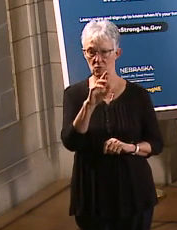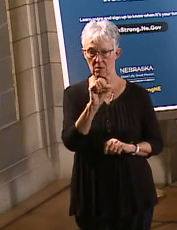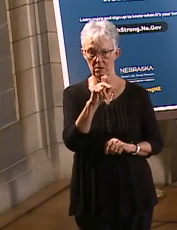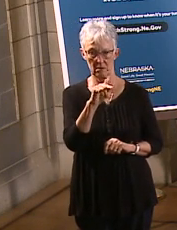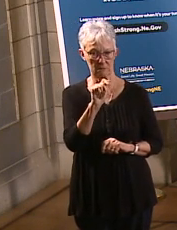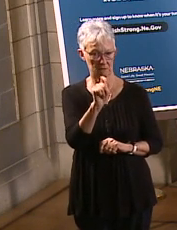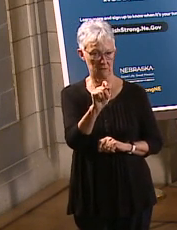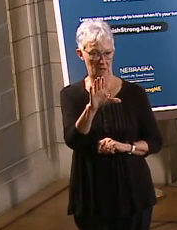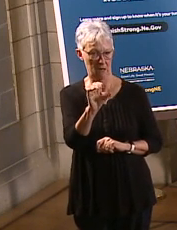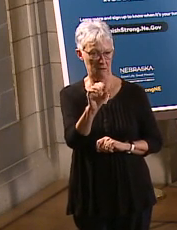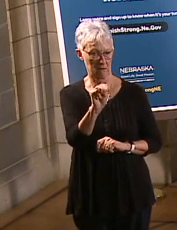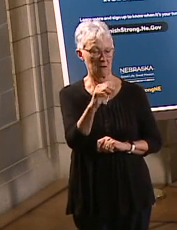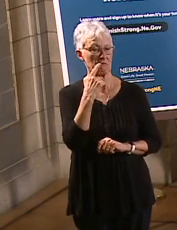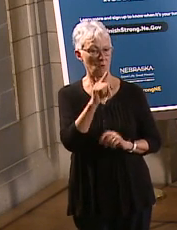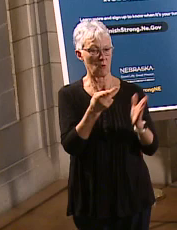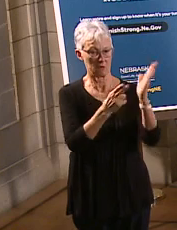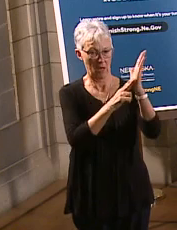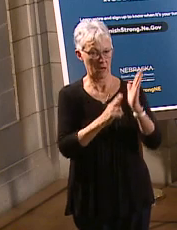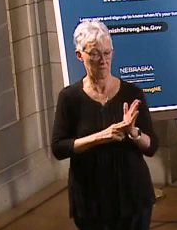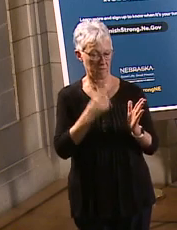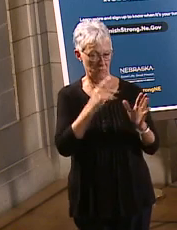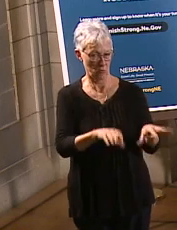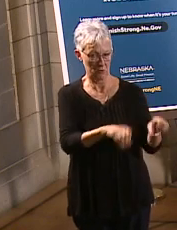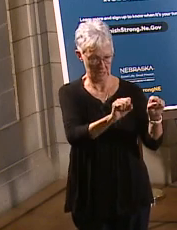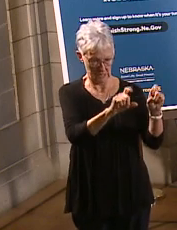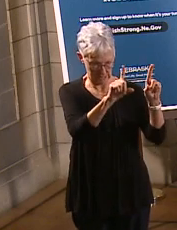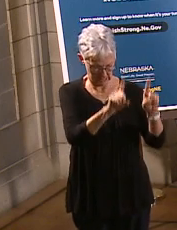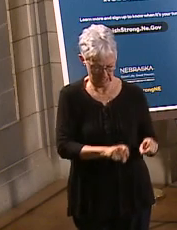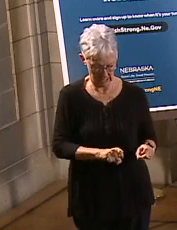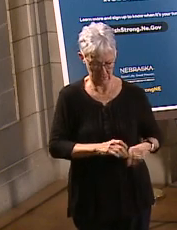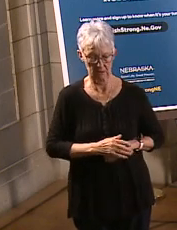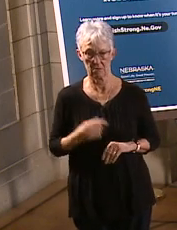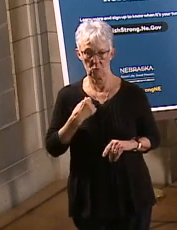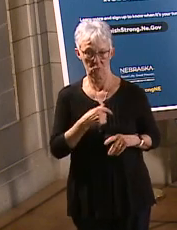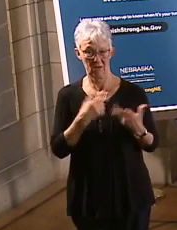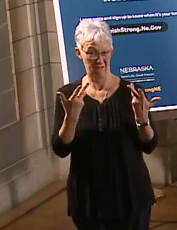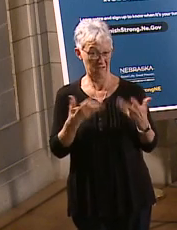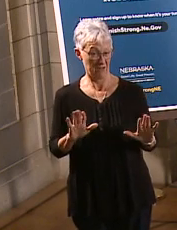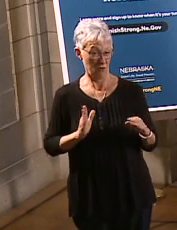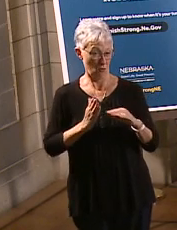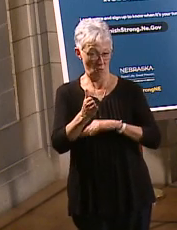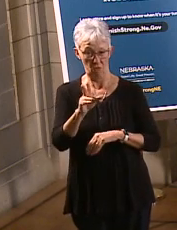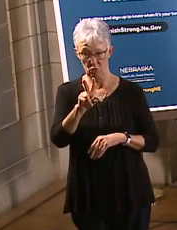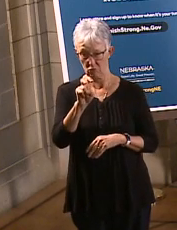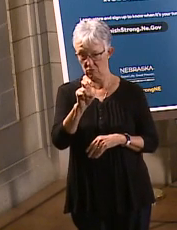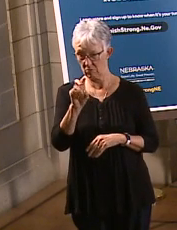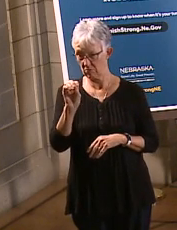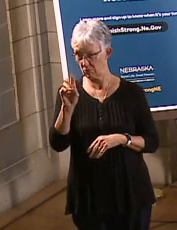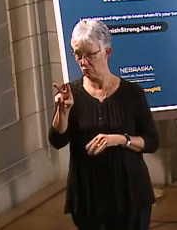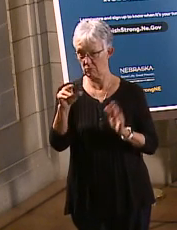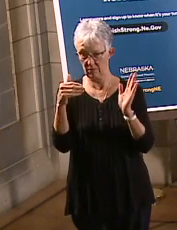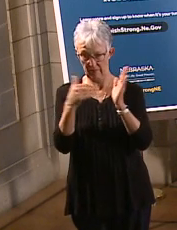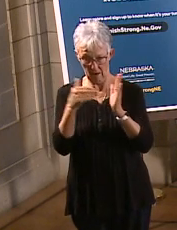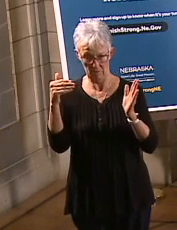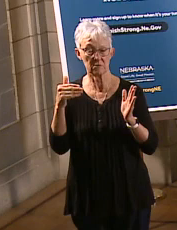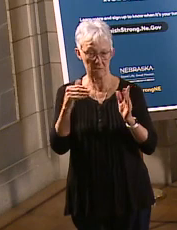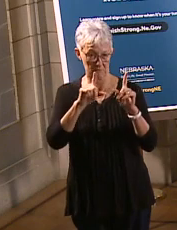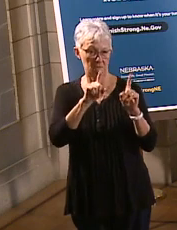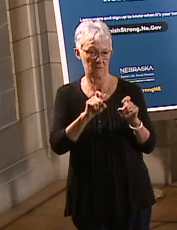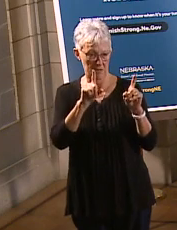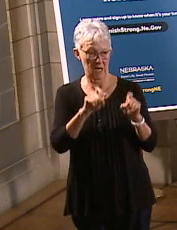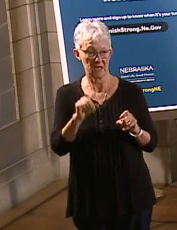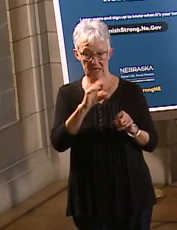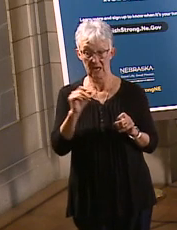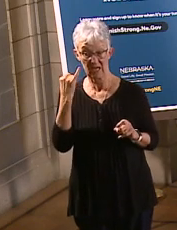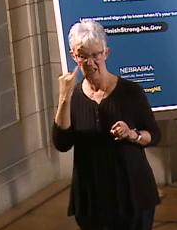now over 702,000 tests through testnebraska.com. So testnebraska.com, please take advantage of it. We're turning those tests around very